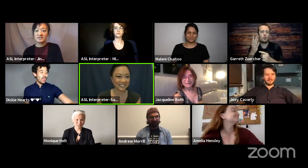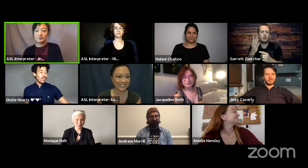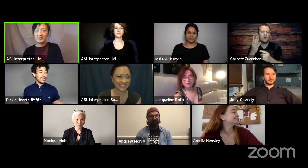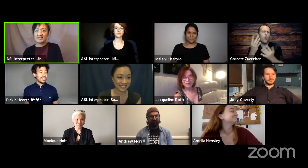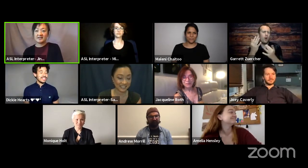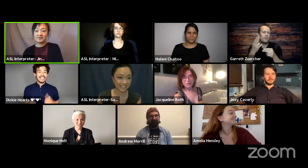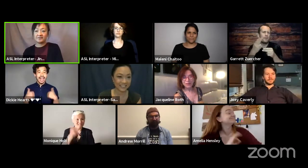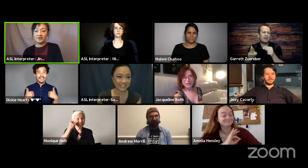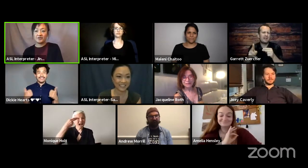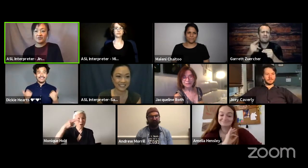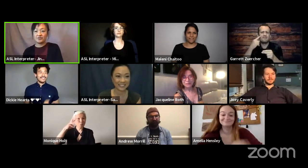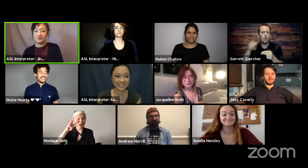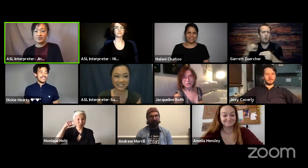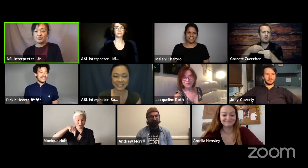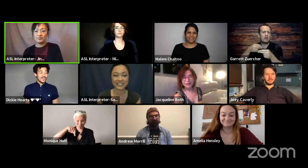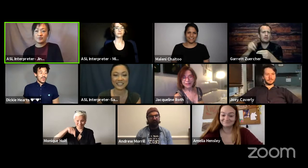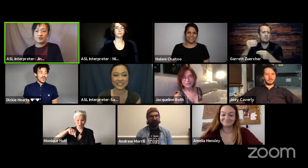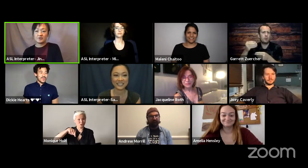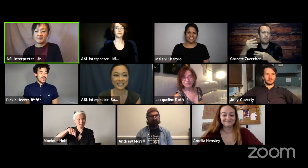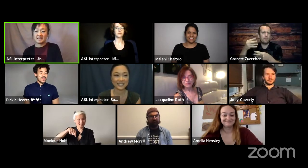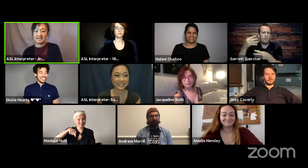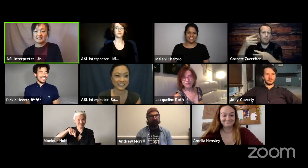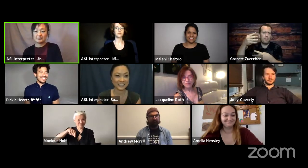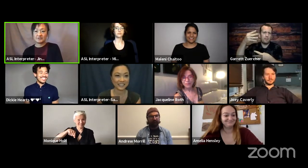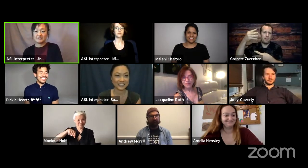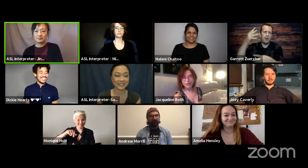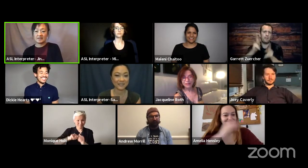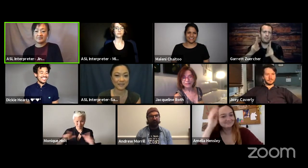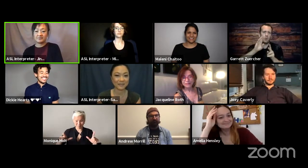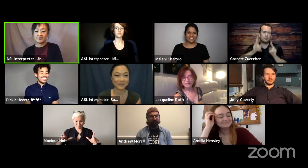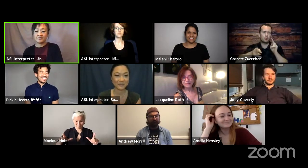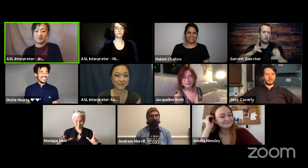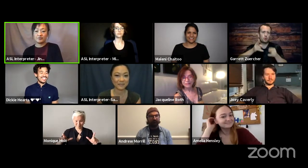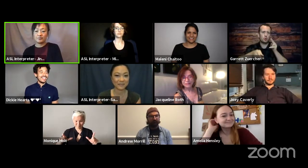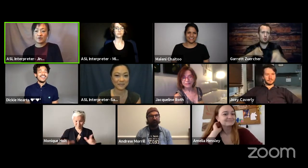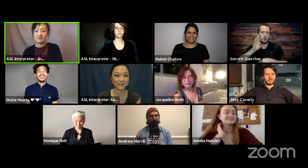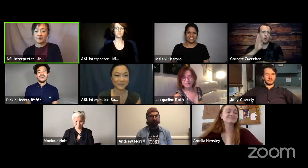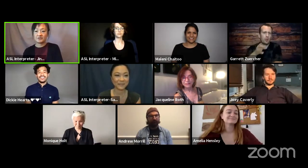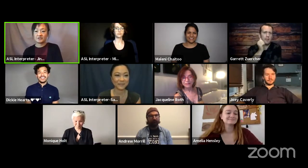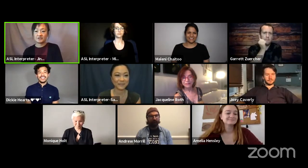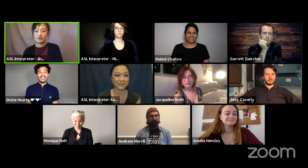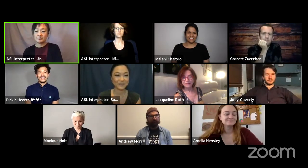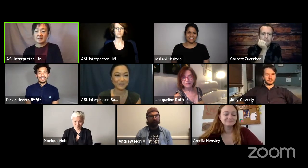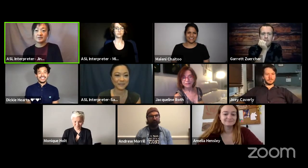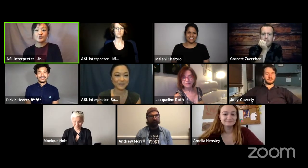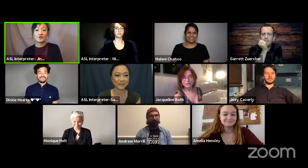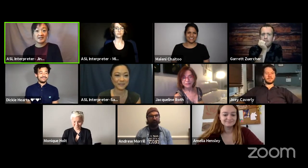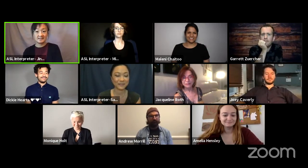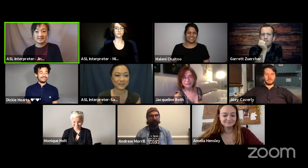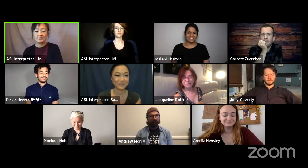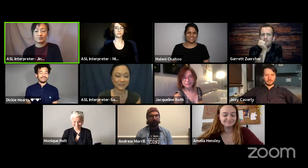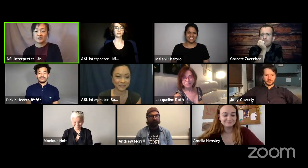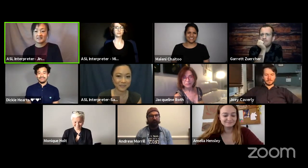We're just waiting a few more minutes. We're just waiting for a few more folks to be able to join us, and then we'll get